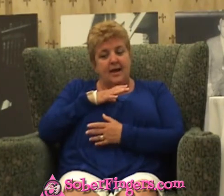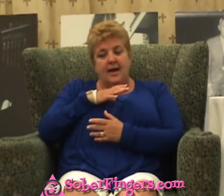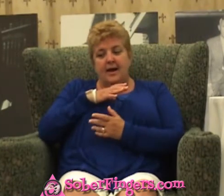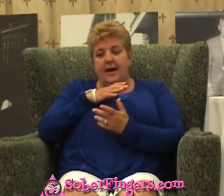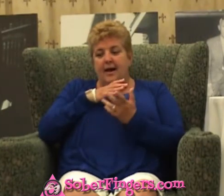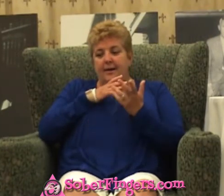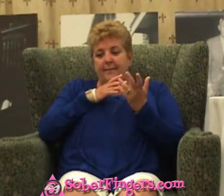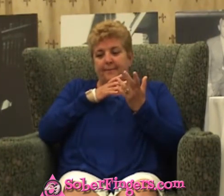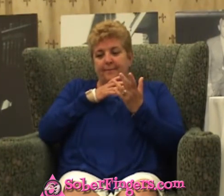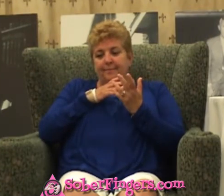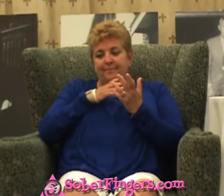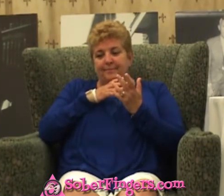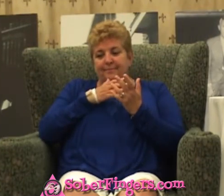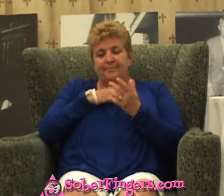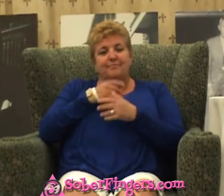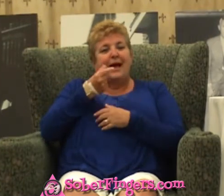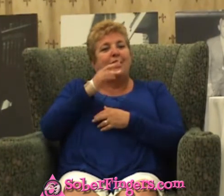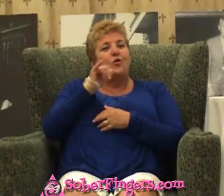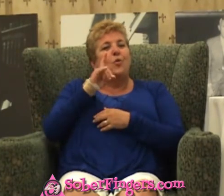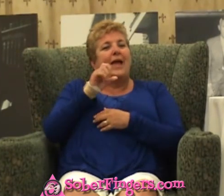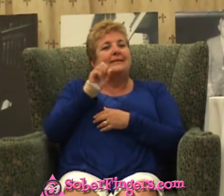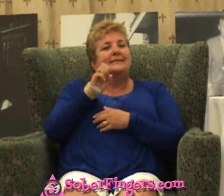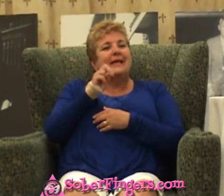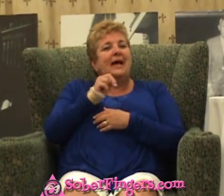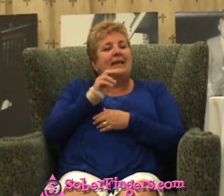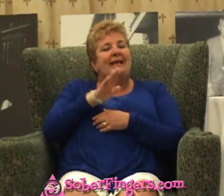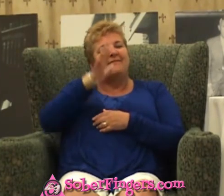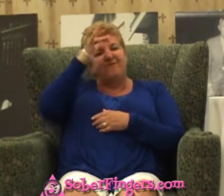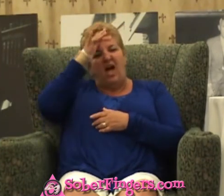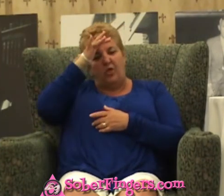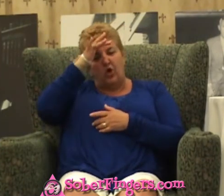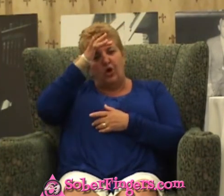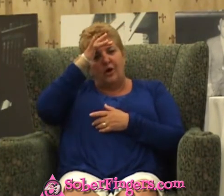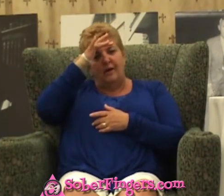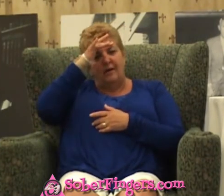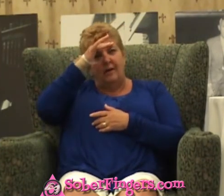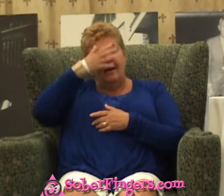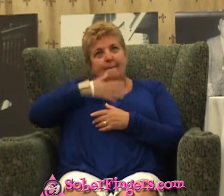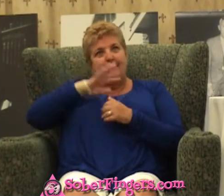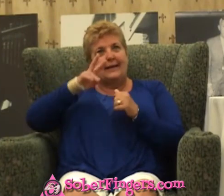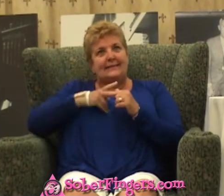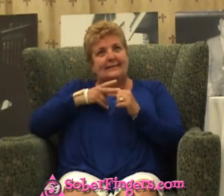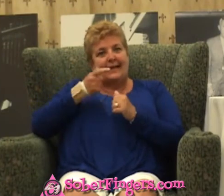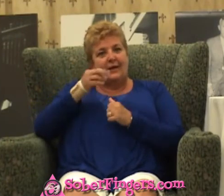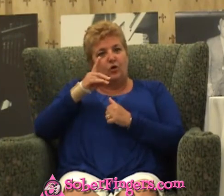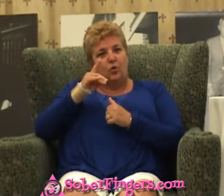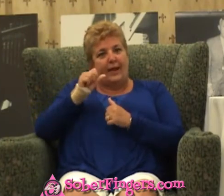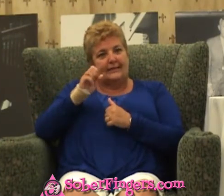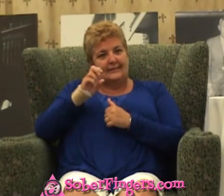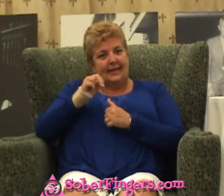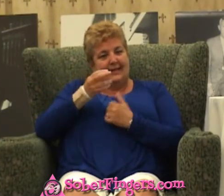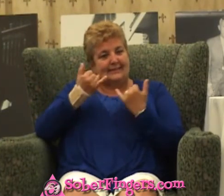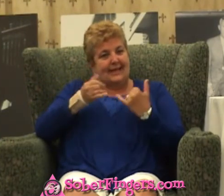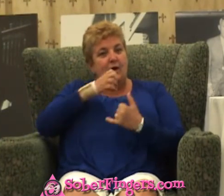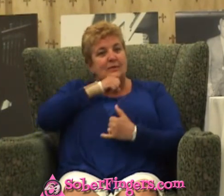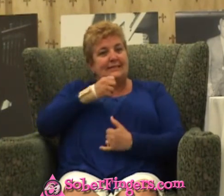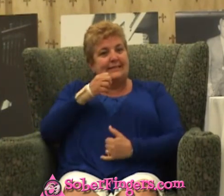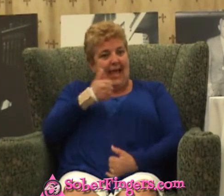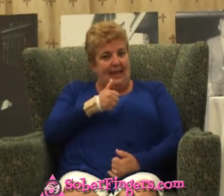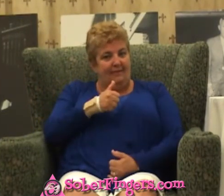the birth of my first grandson. And my second grandson now, he's 10 years old, so I've got two now, 10 and 16 years old.